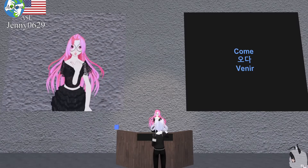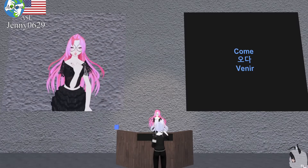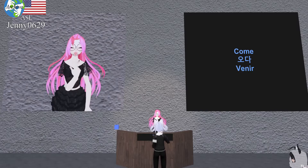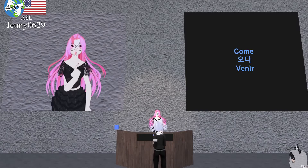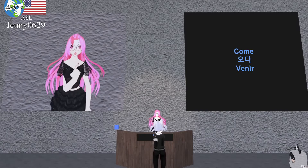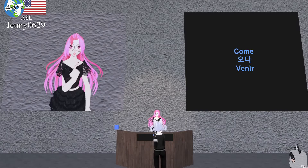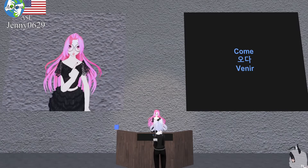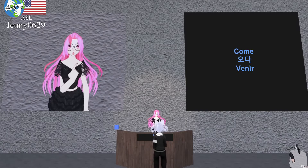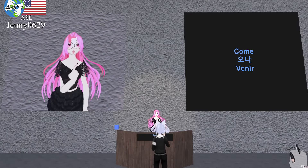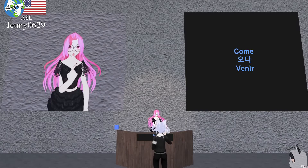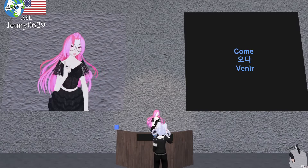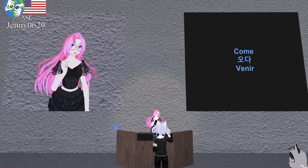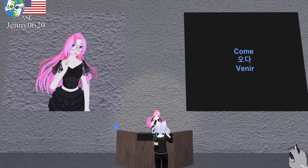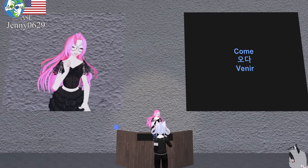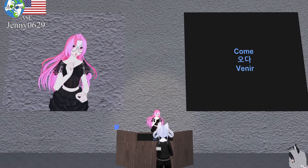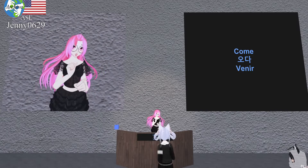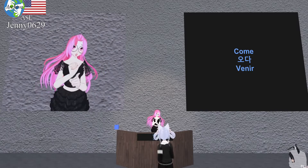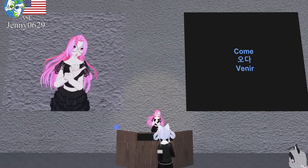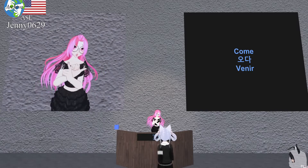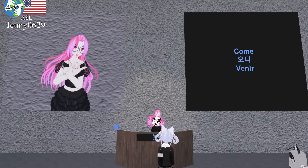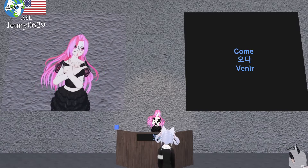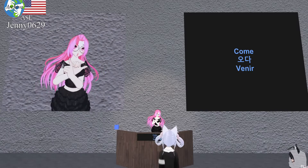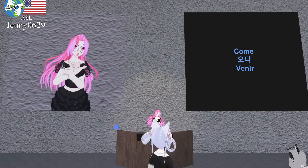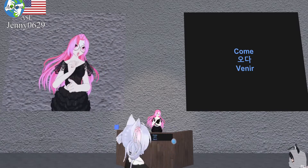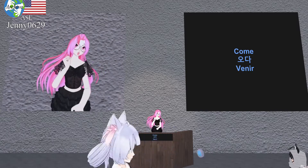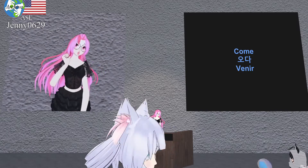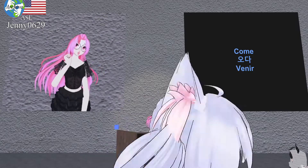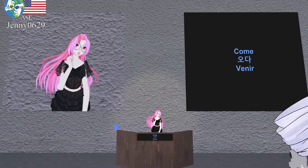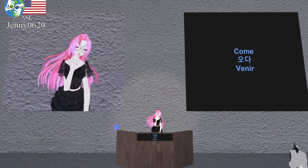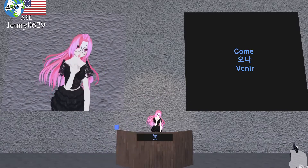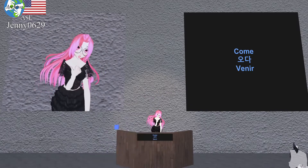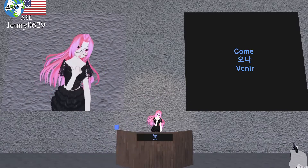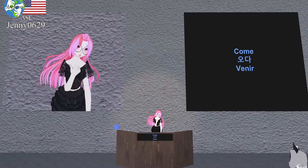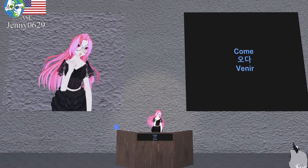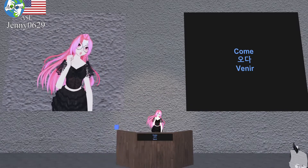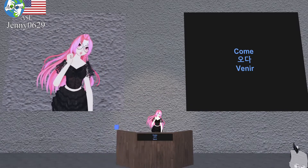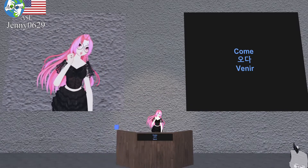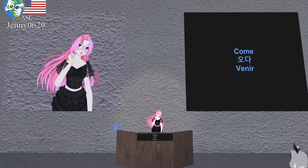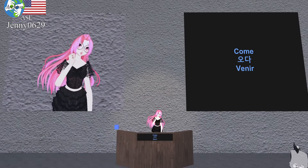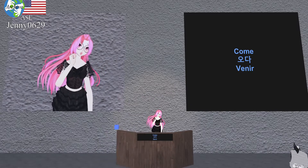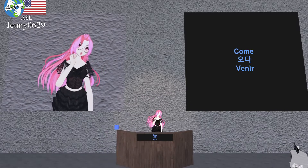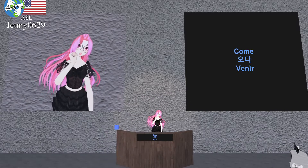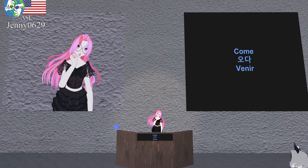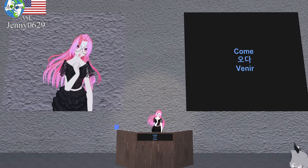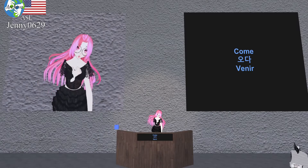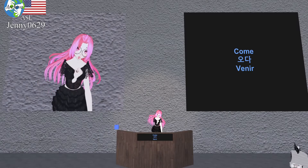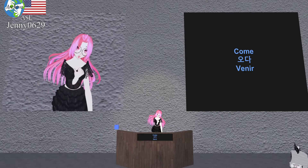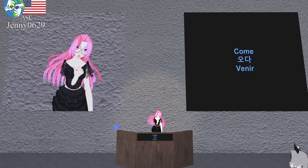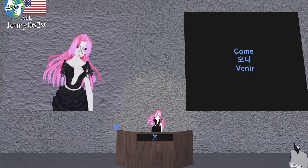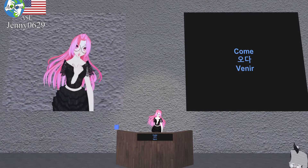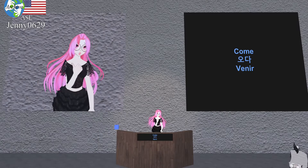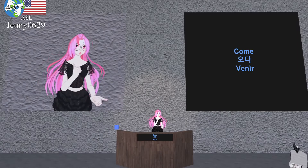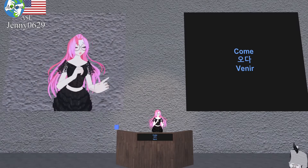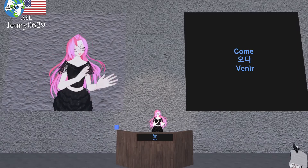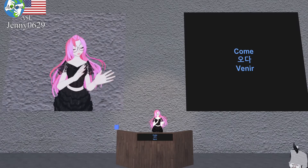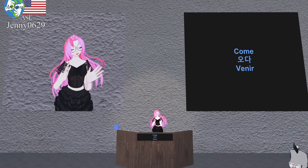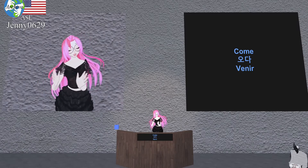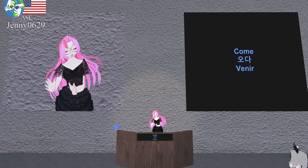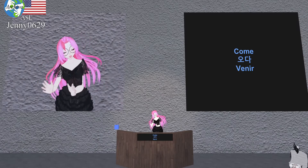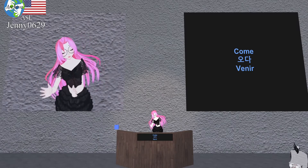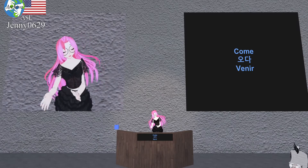hand just on your chin. So yep. So mistake is you're going to have a Y hand and you're moving it from that cheek up to your